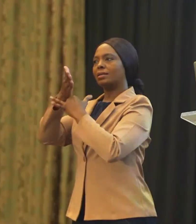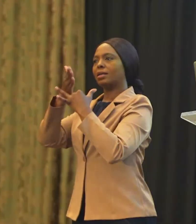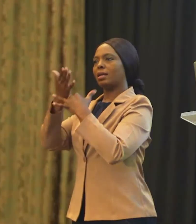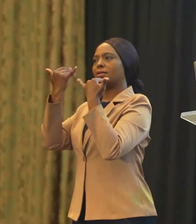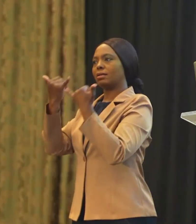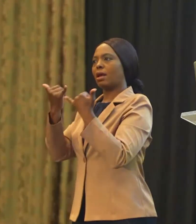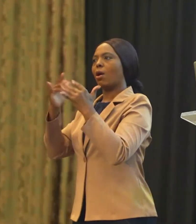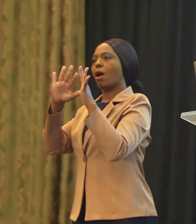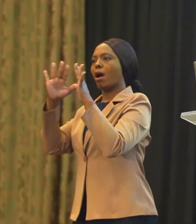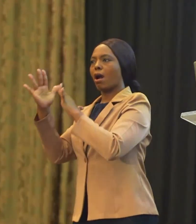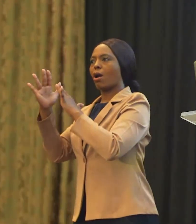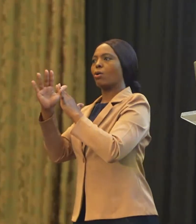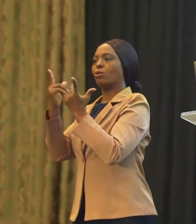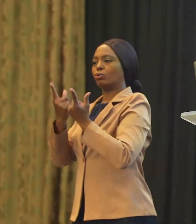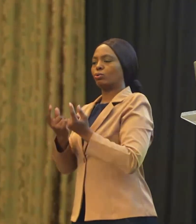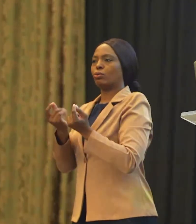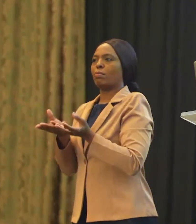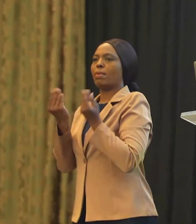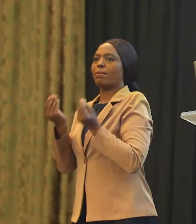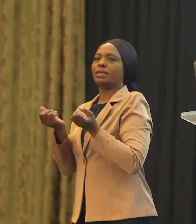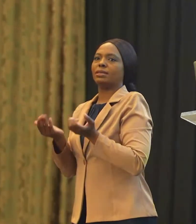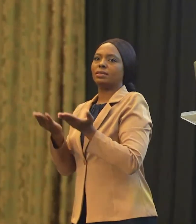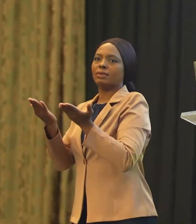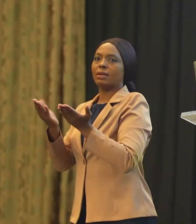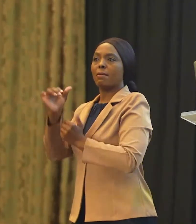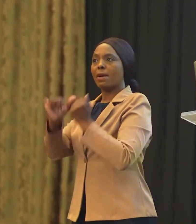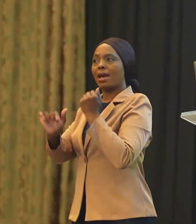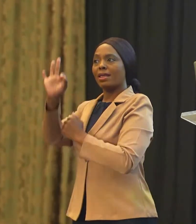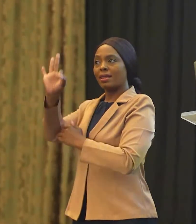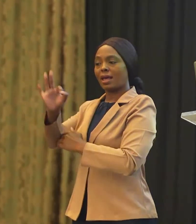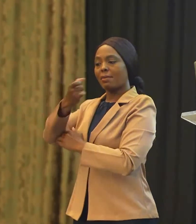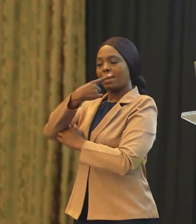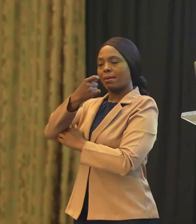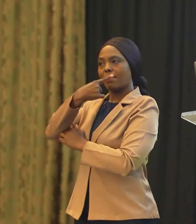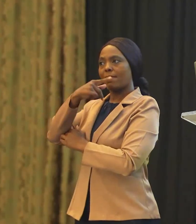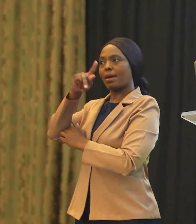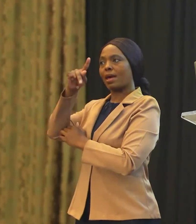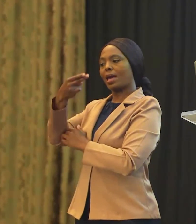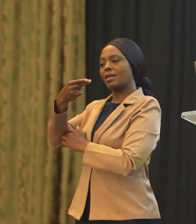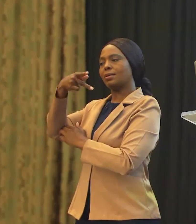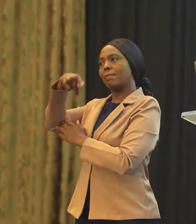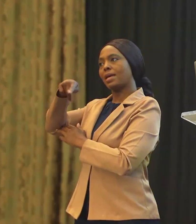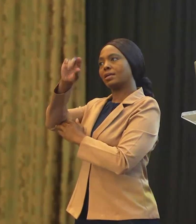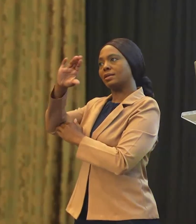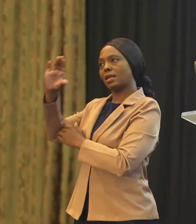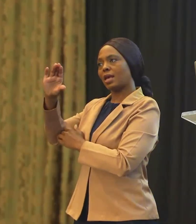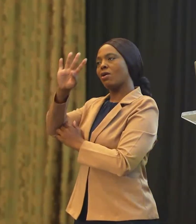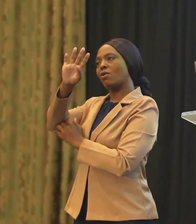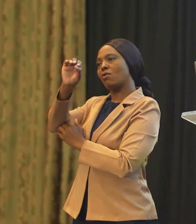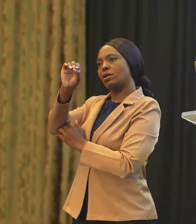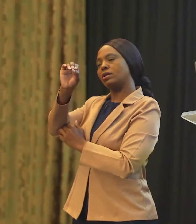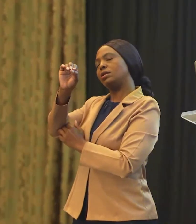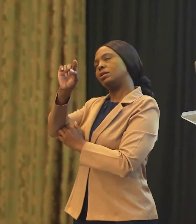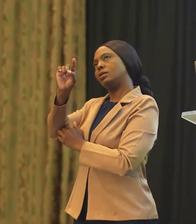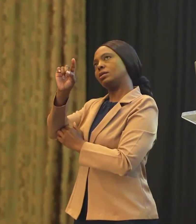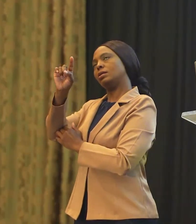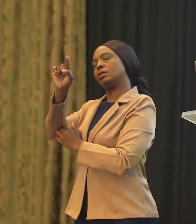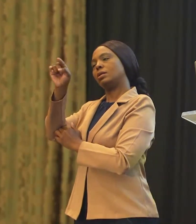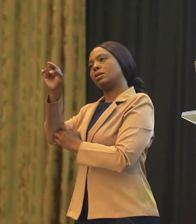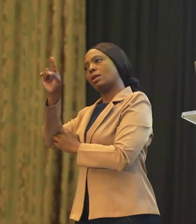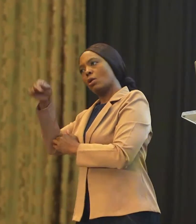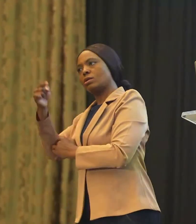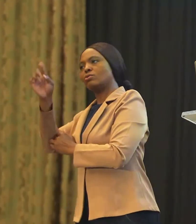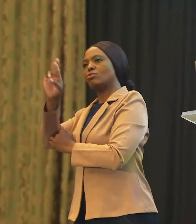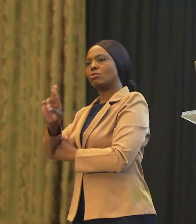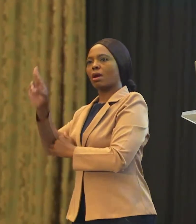services. But the fact that a 3-month course of hepatitis C is in the region of 30 to 40,000 rand at the moment is just really